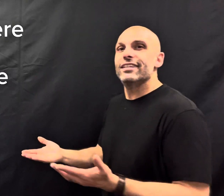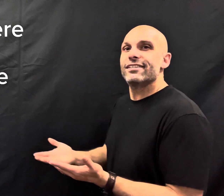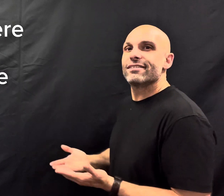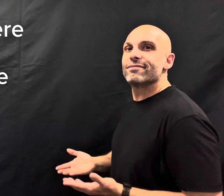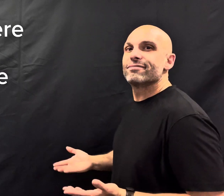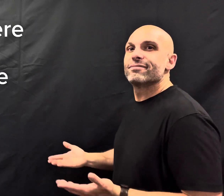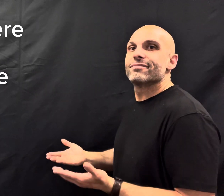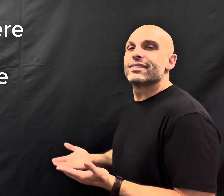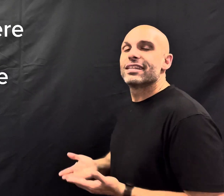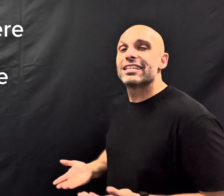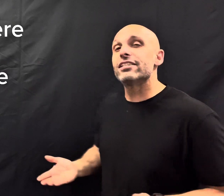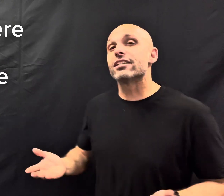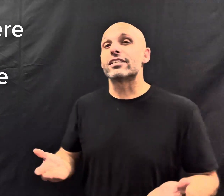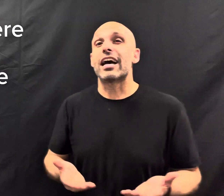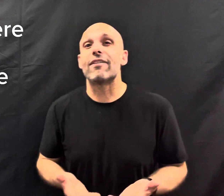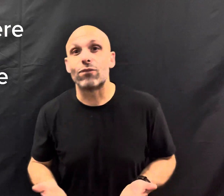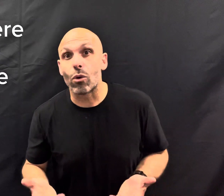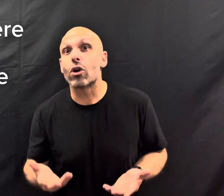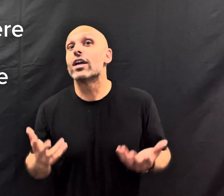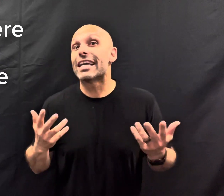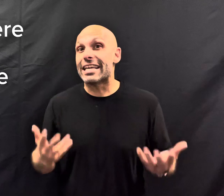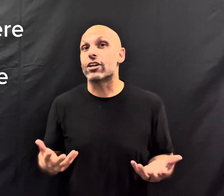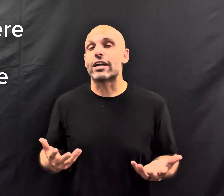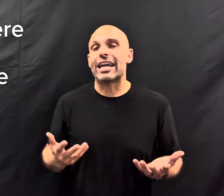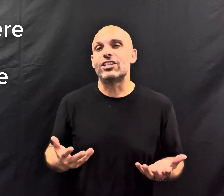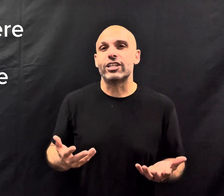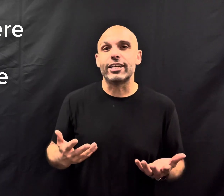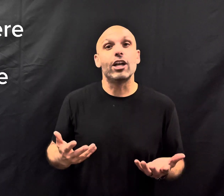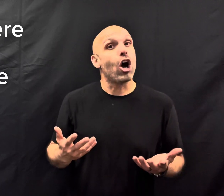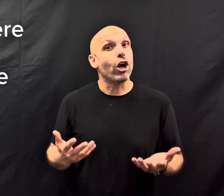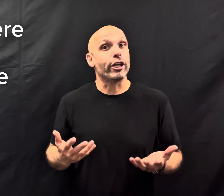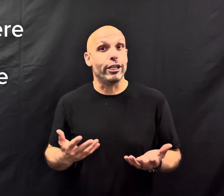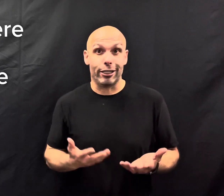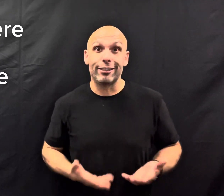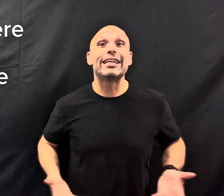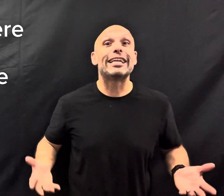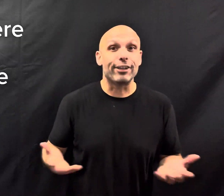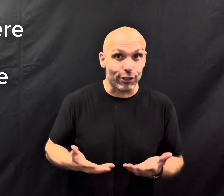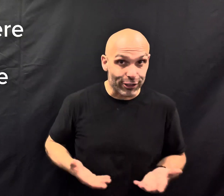this. This is the sign for here, H-E-R-E, here.